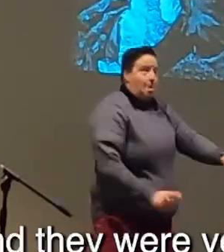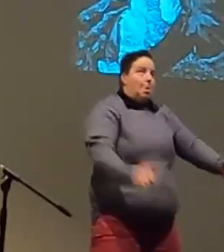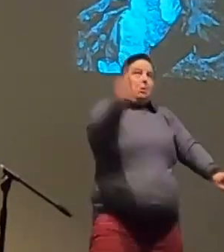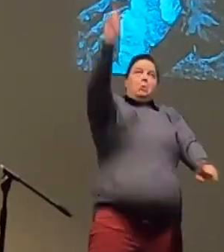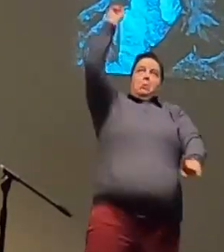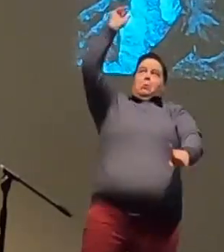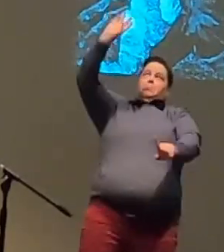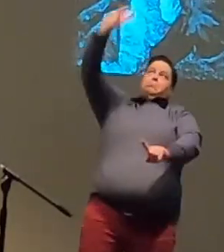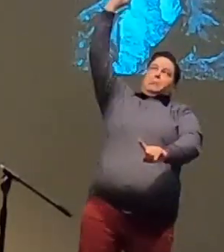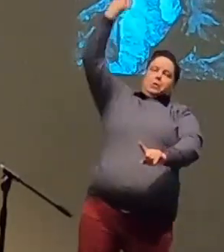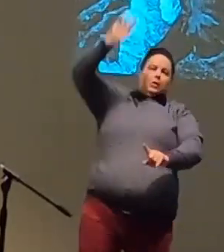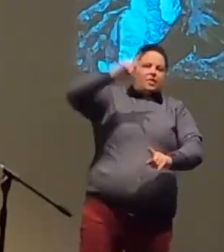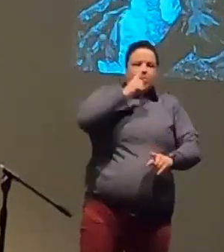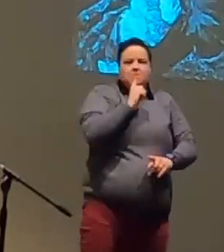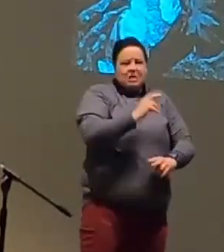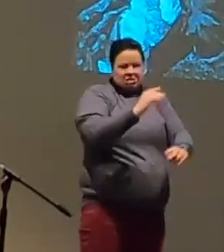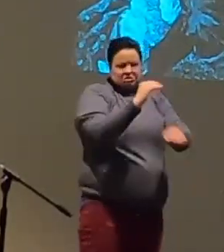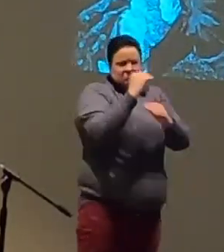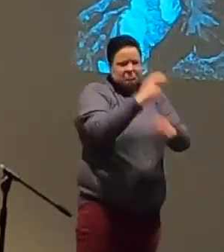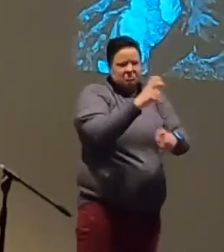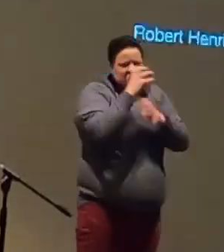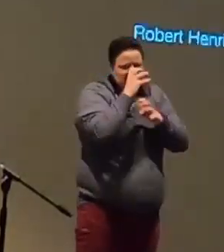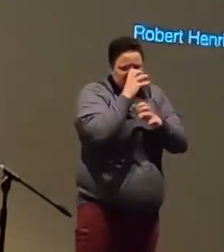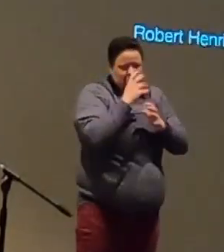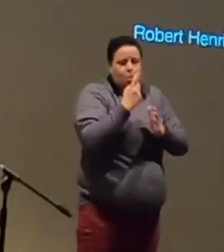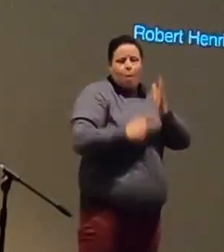categories of the artwork that was shown.